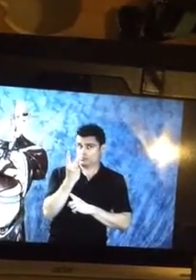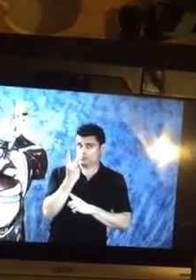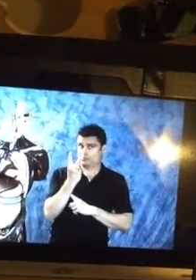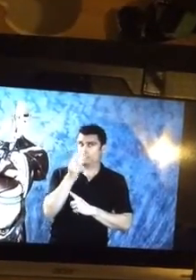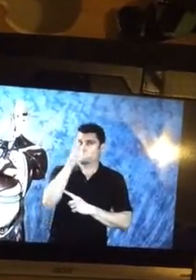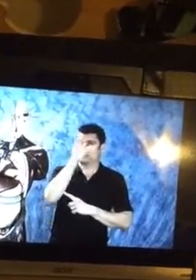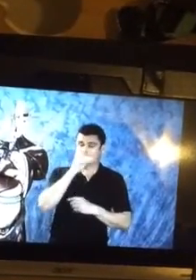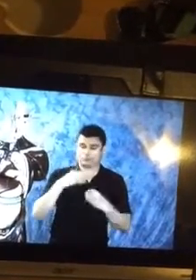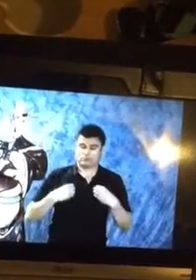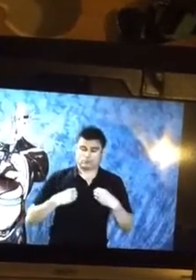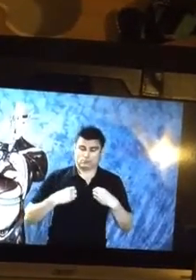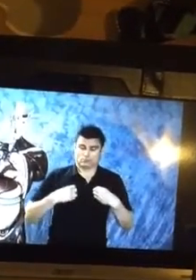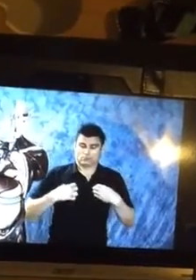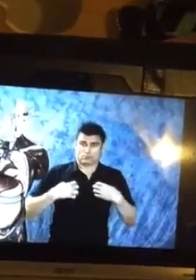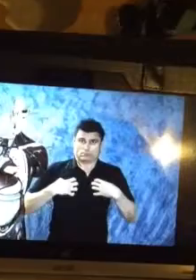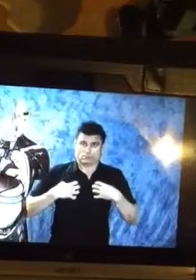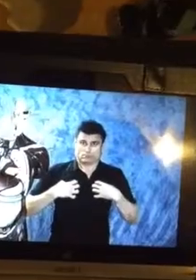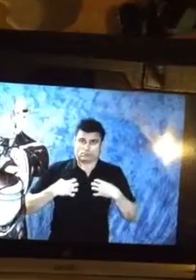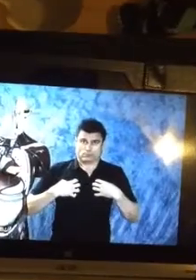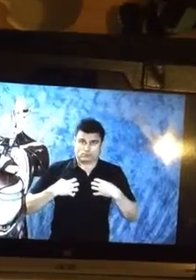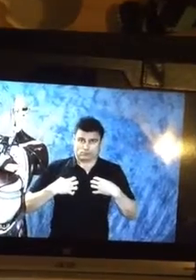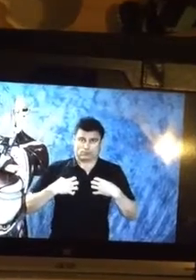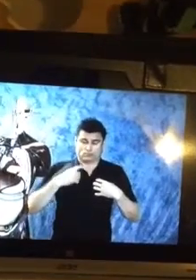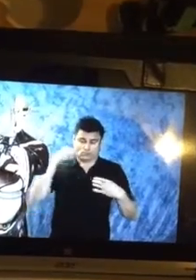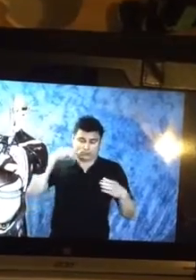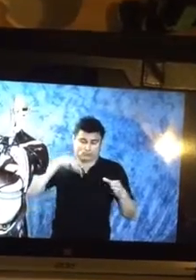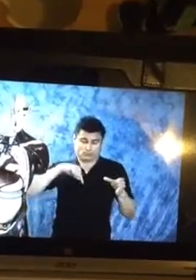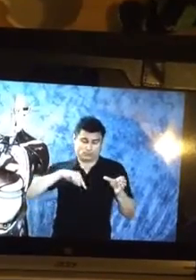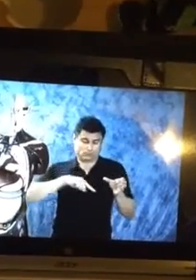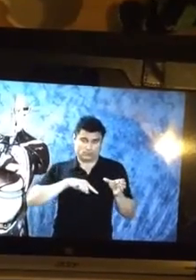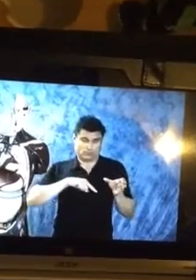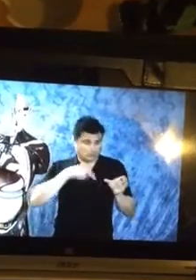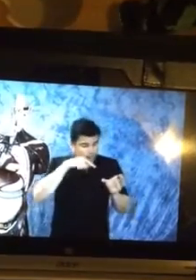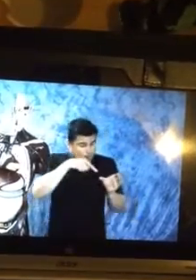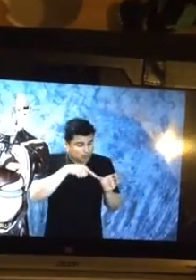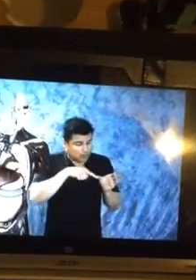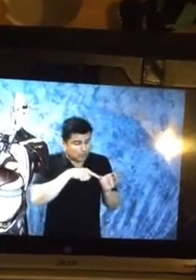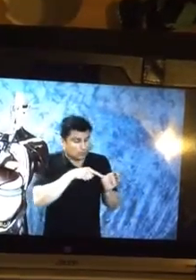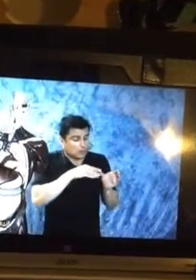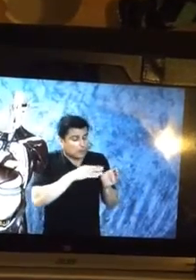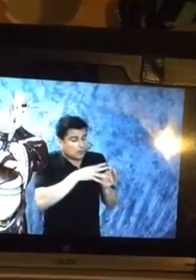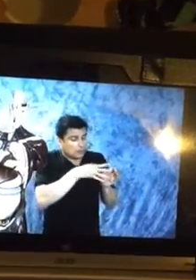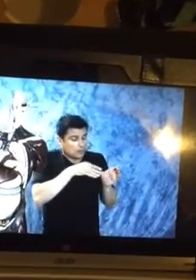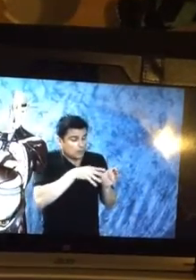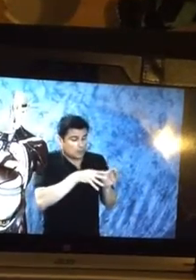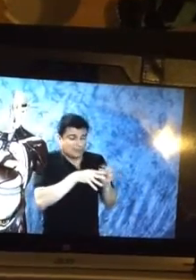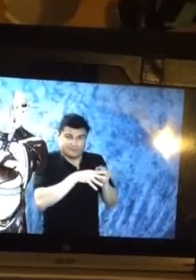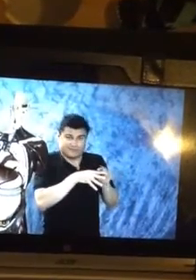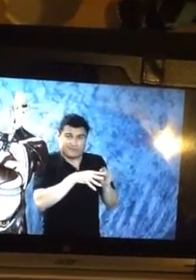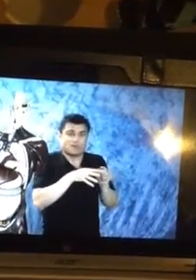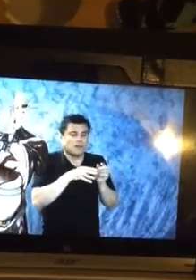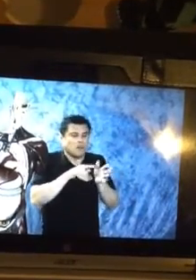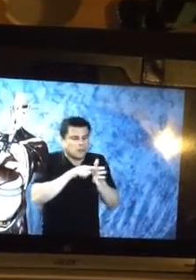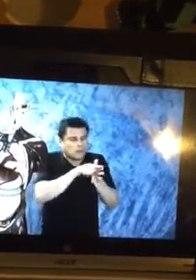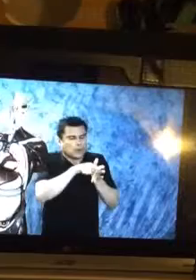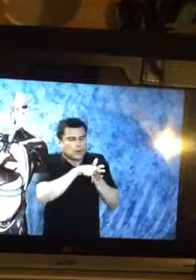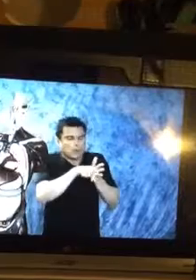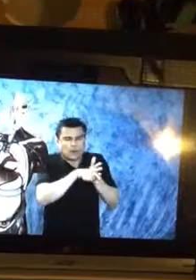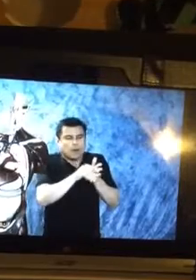You take in oxygen, you breathe it in, and your lungs expand. And then the oxygen goes through all